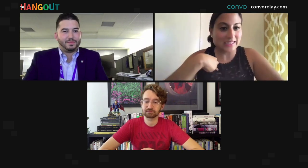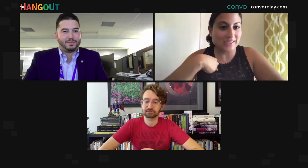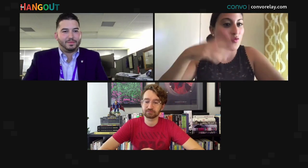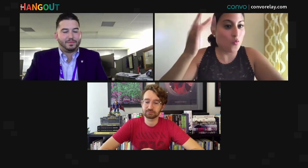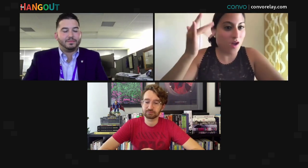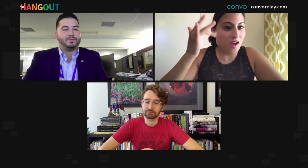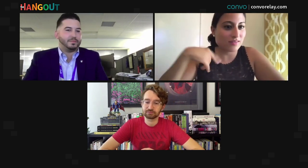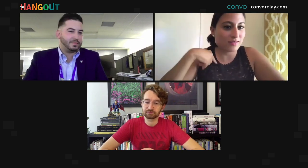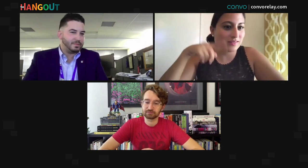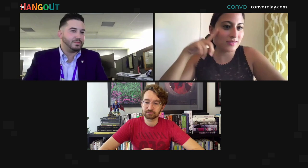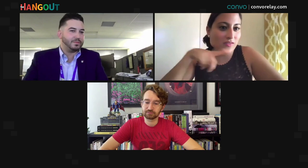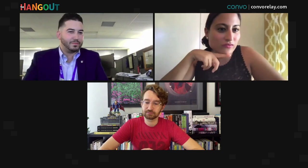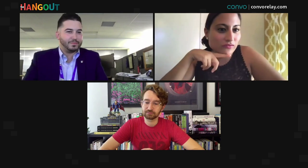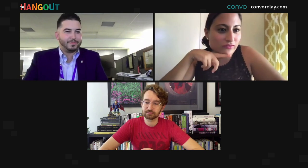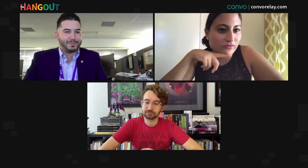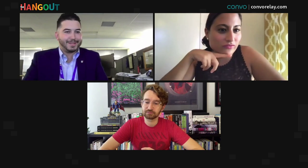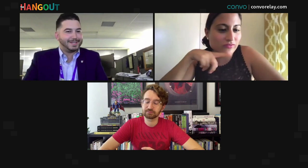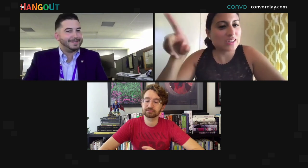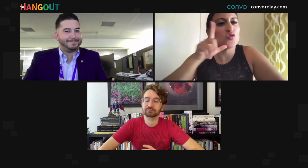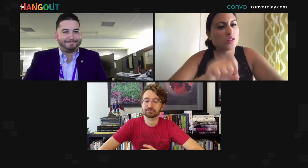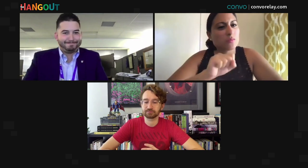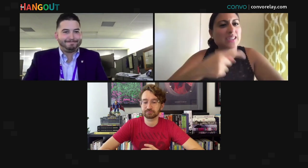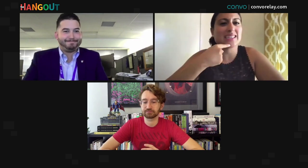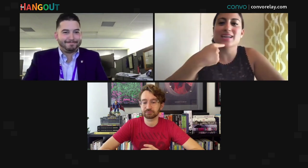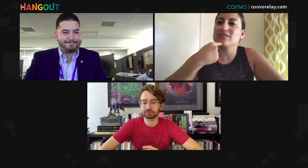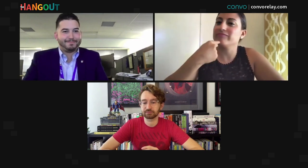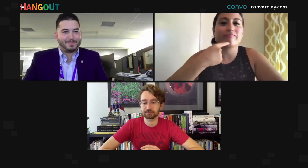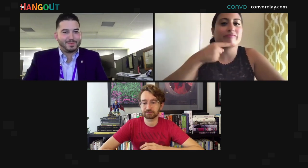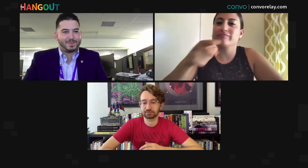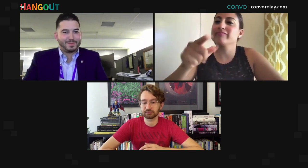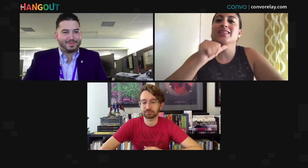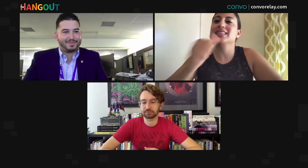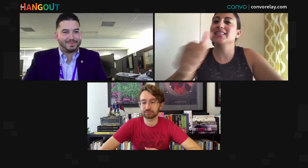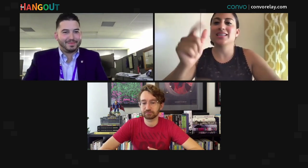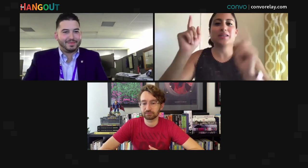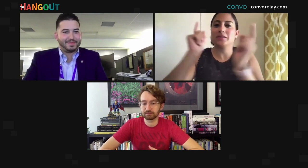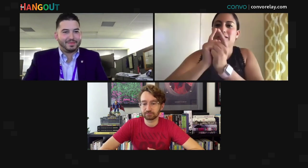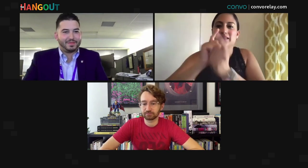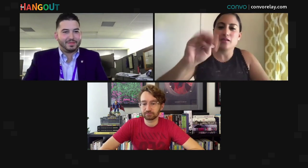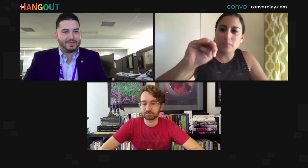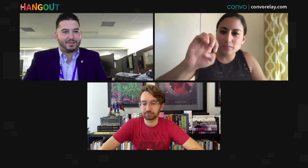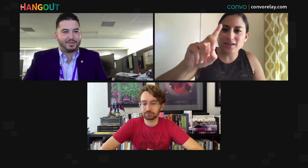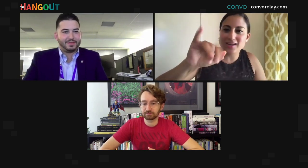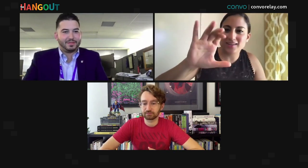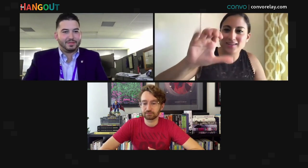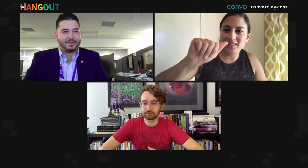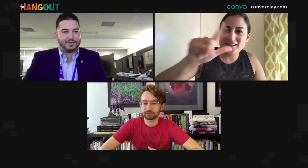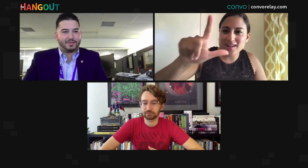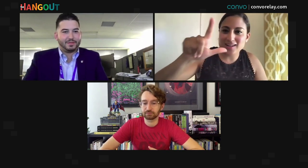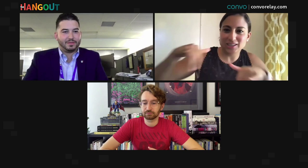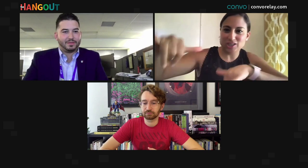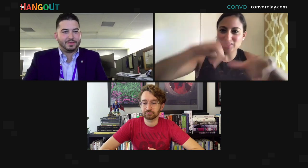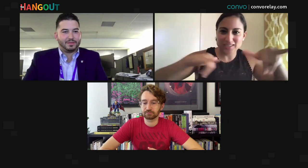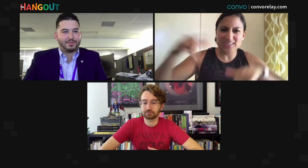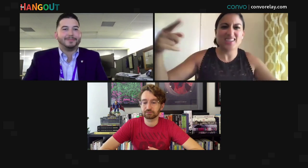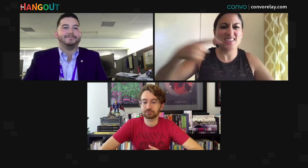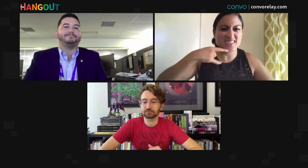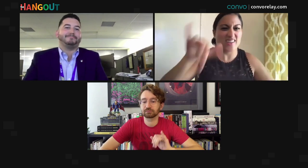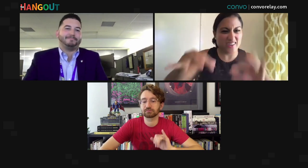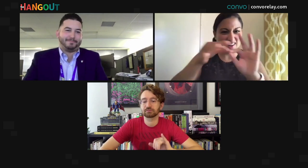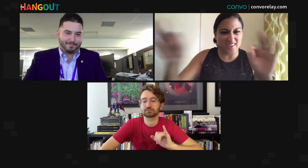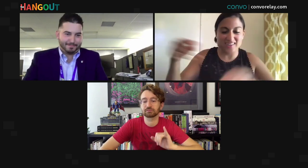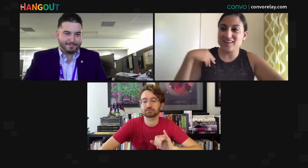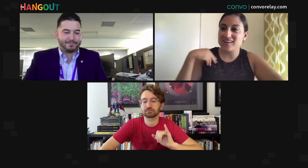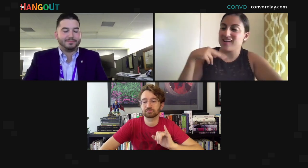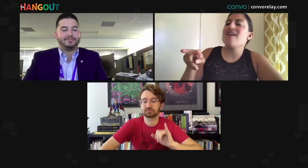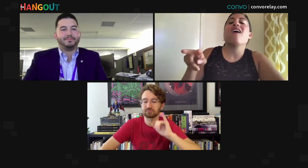application process and I was denied because I was deaf. And they actually said, you don't meet the